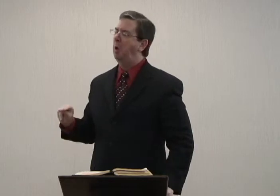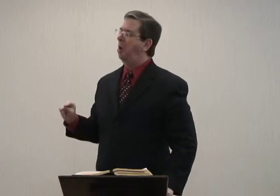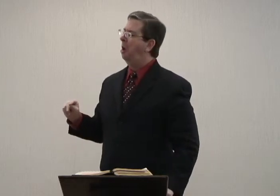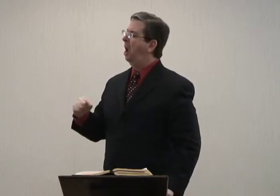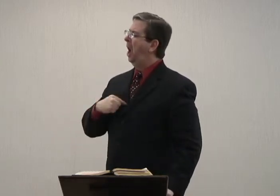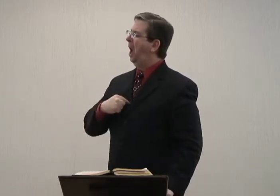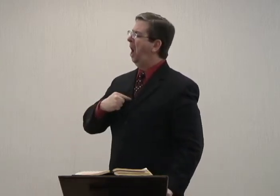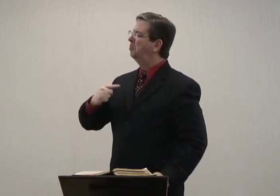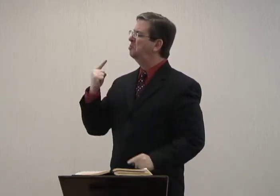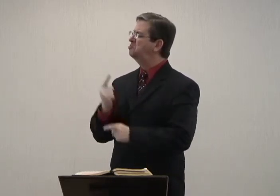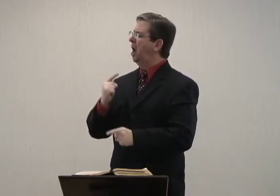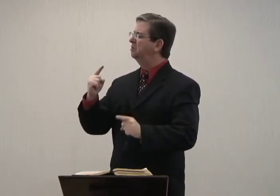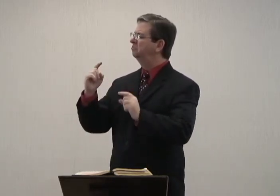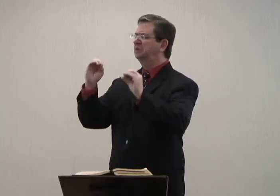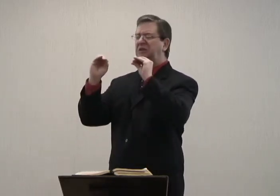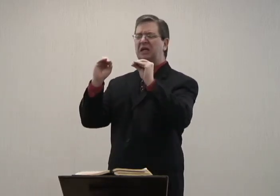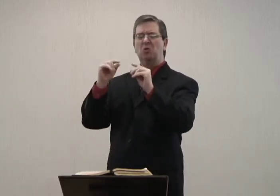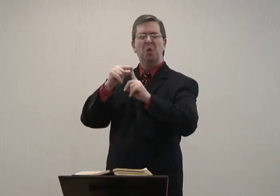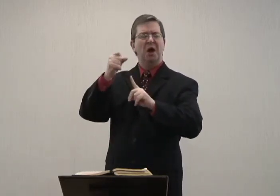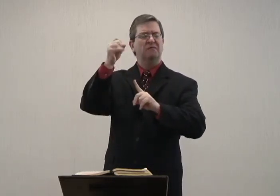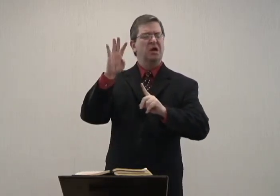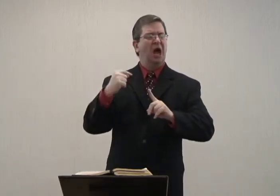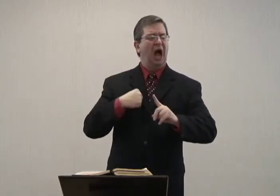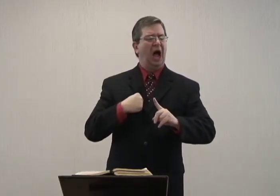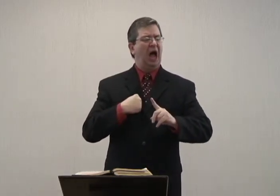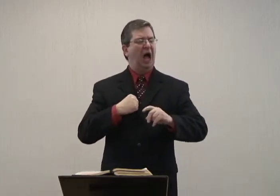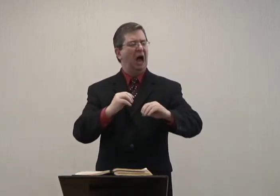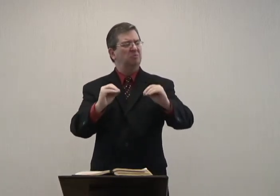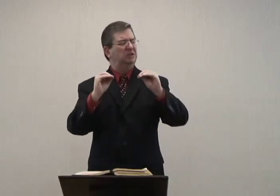Told them you could accept Jesus. Said, no, I'm right.